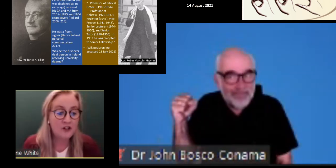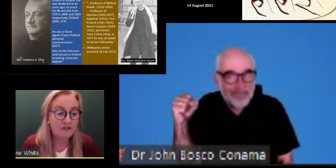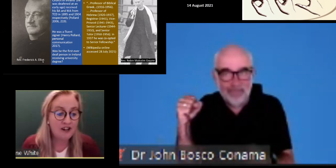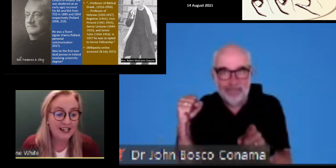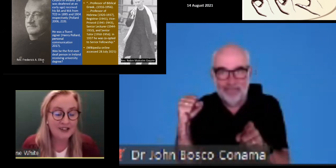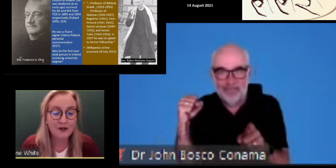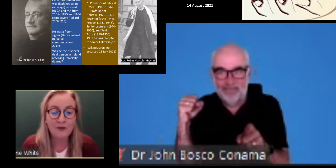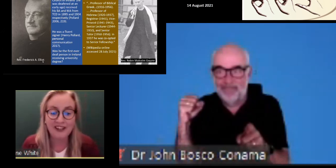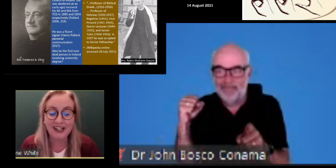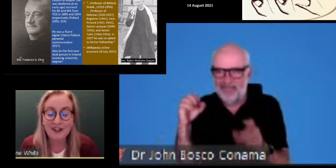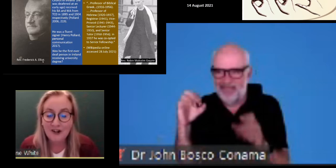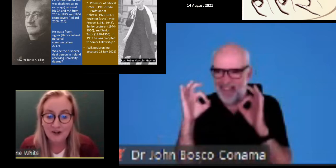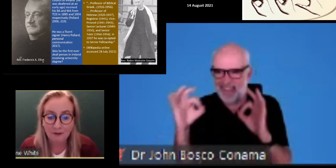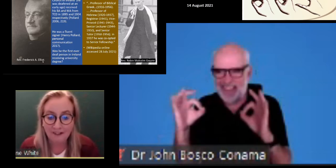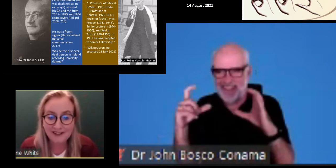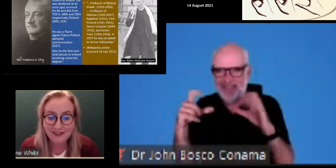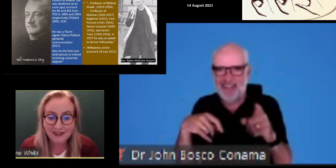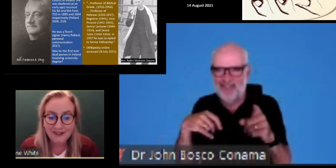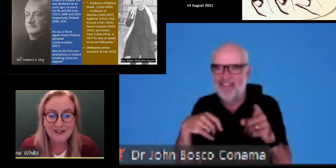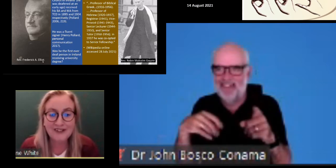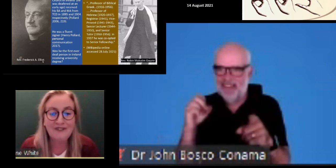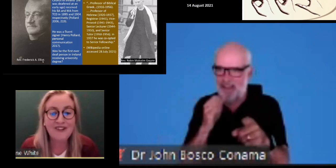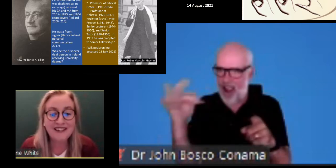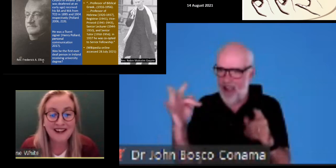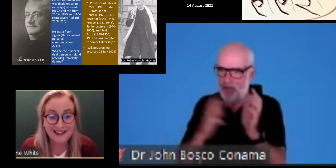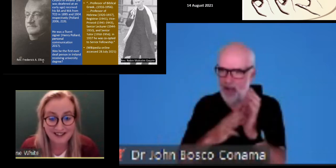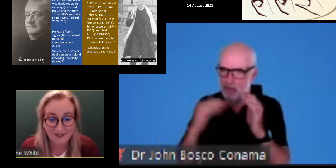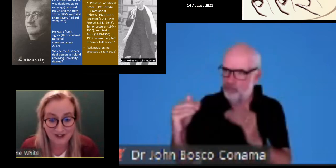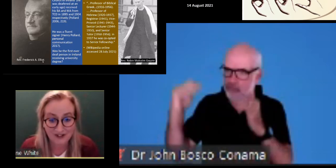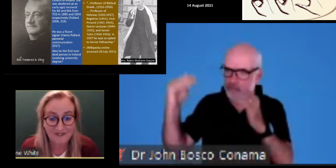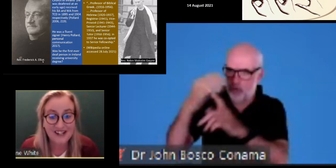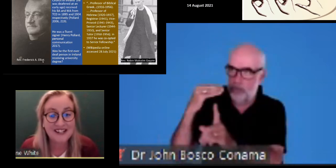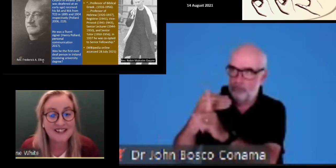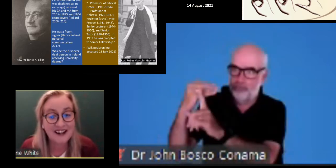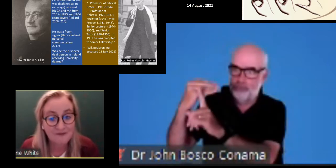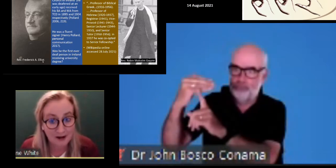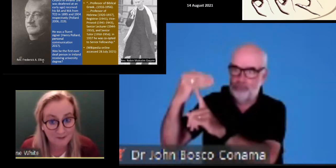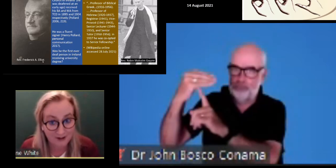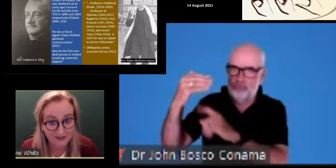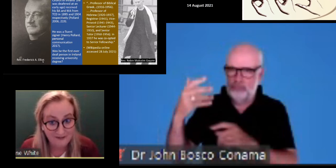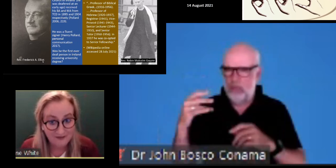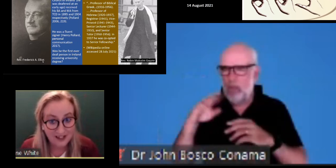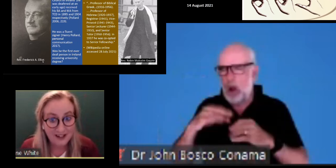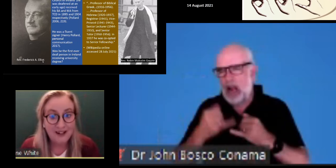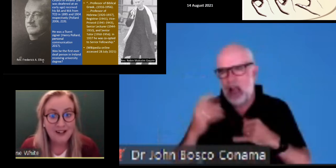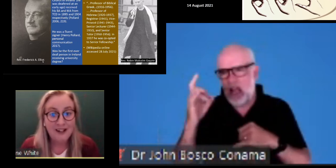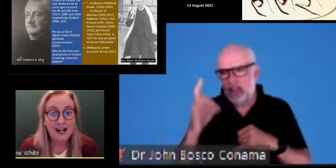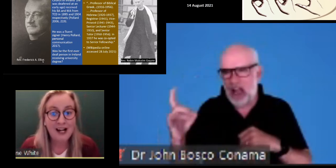the right with the ear trumpet, which is a fantastic photograph, is a staff member. Higher